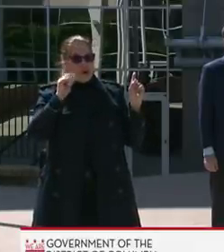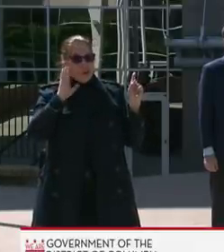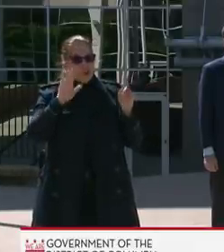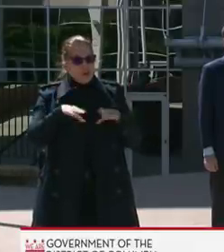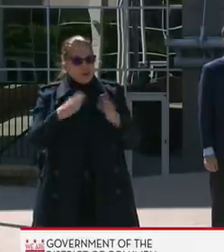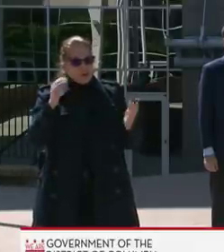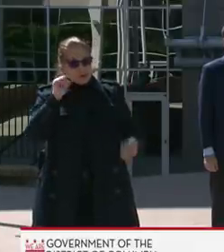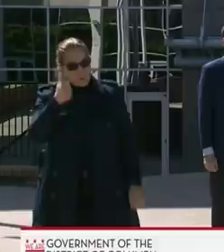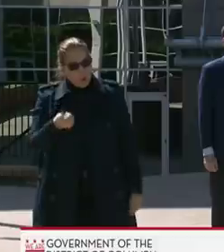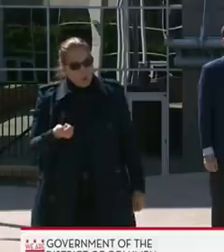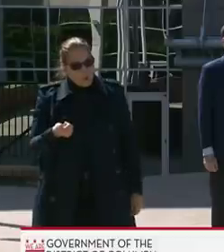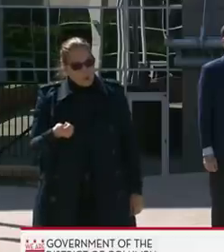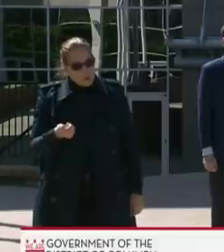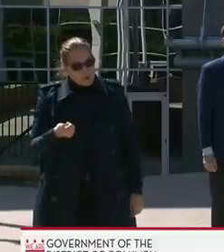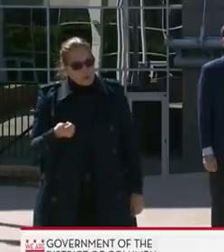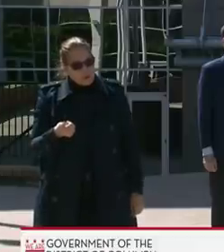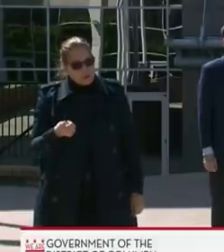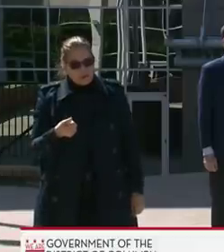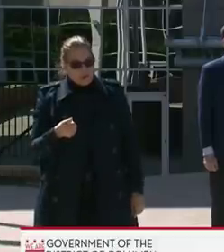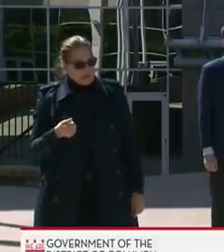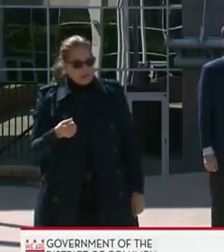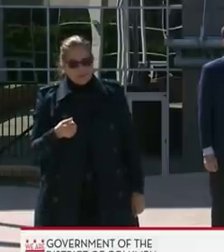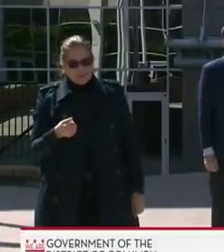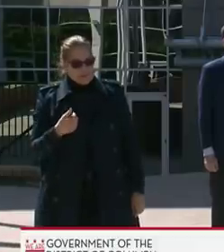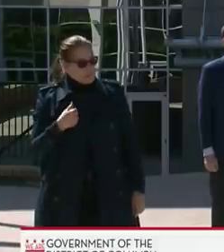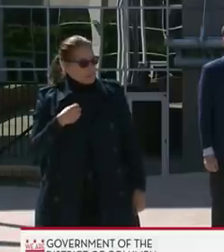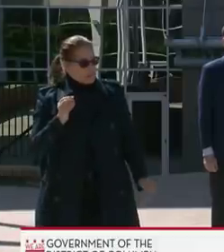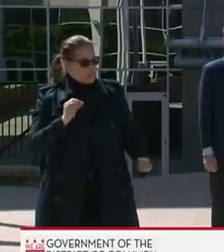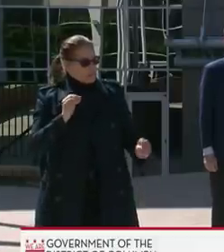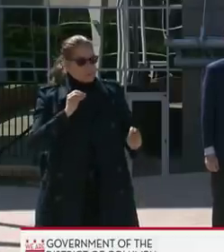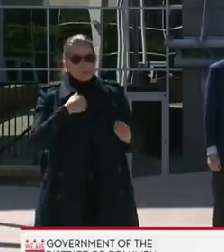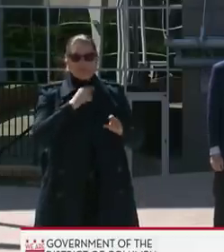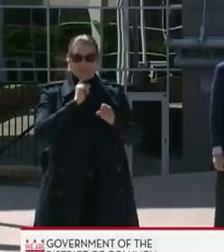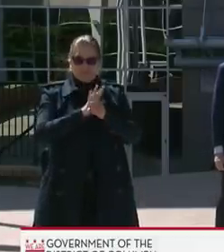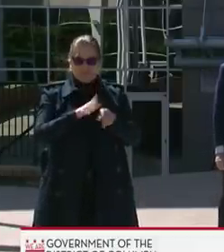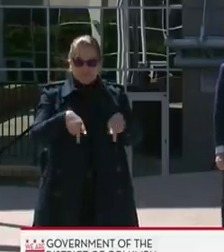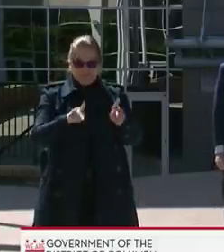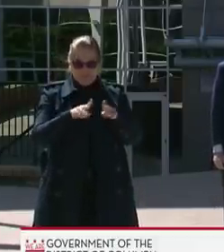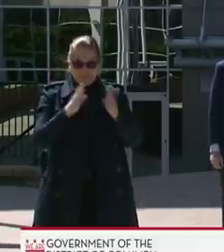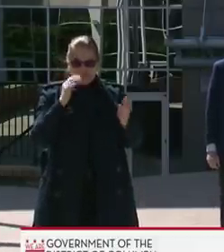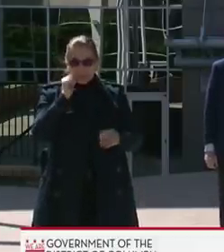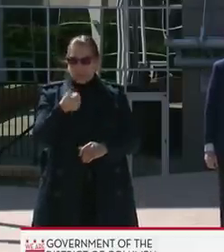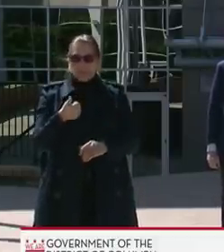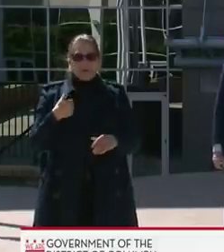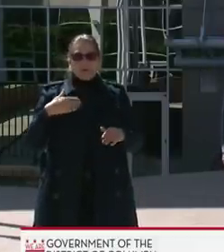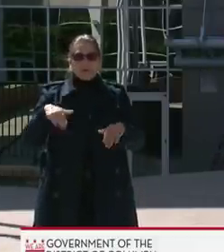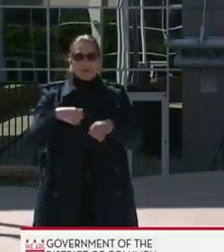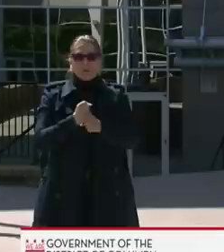confirmed anything. I will make that decision, and I haven't made it. Yes.